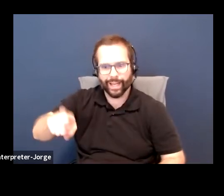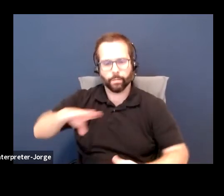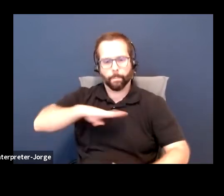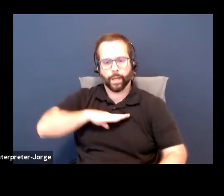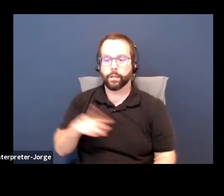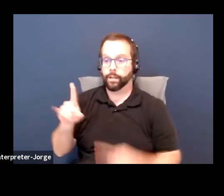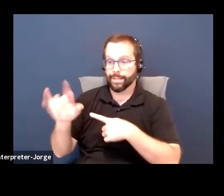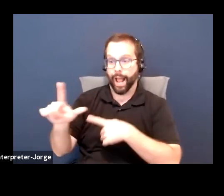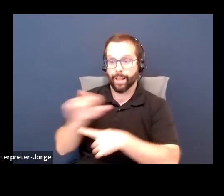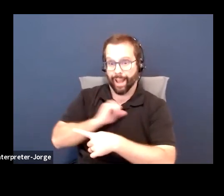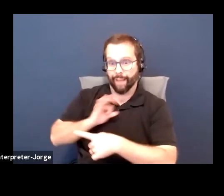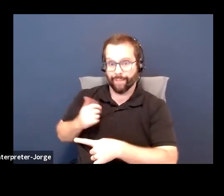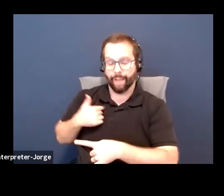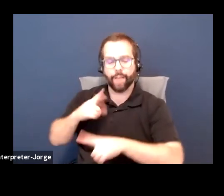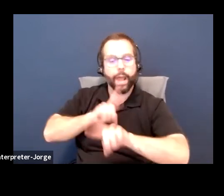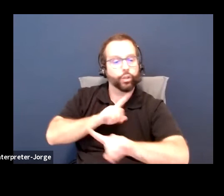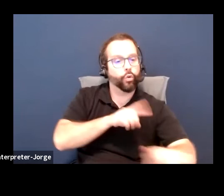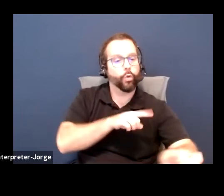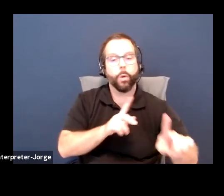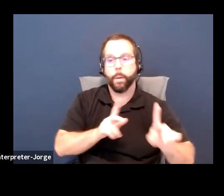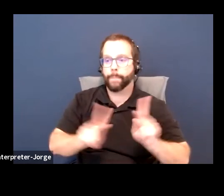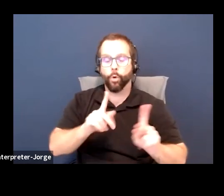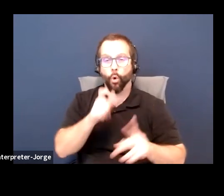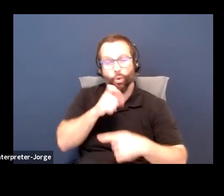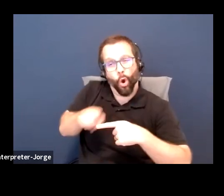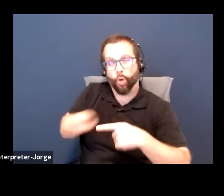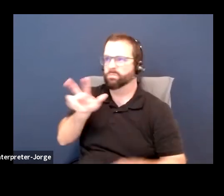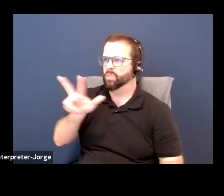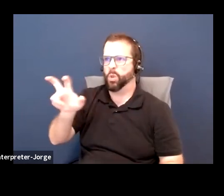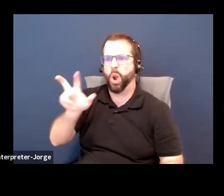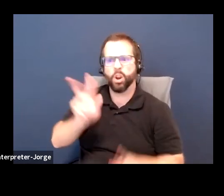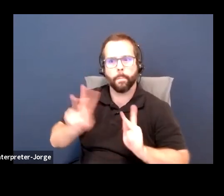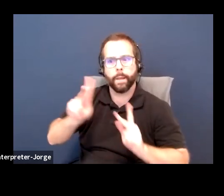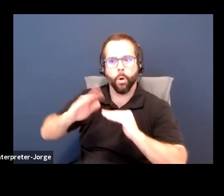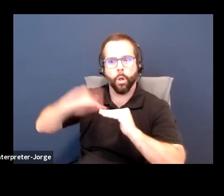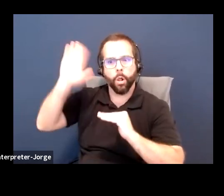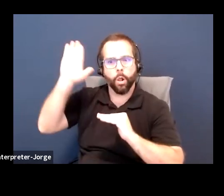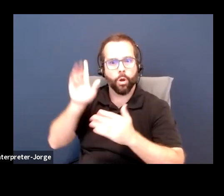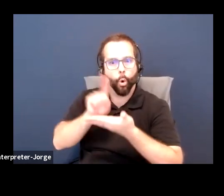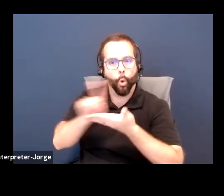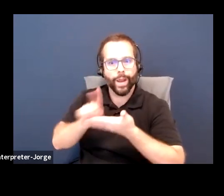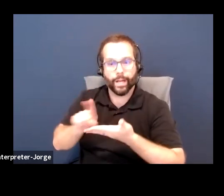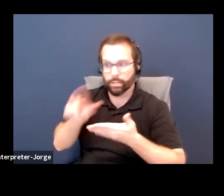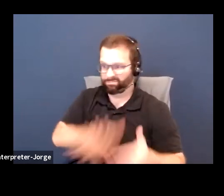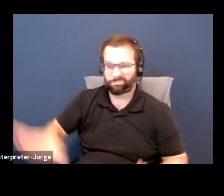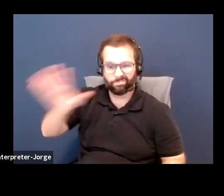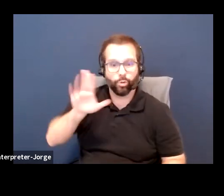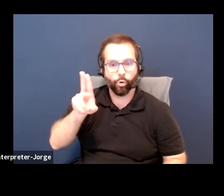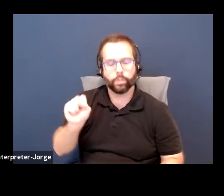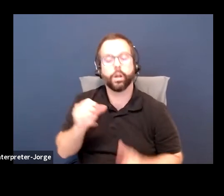over 300 people a week across the country, and many of these referrals are going to